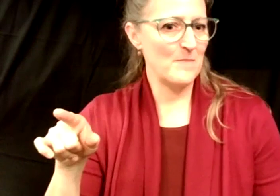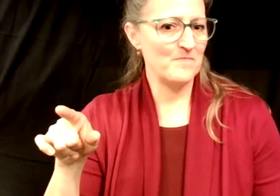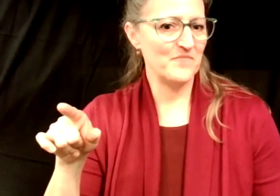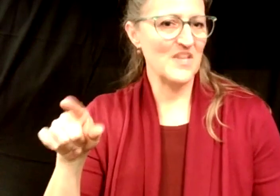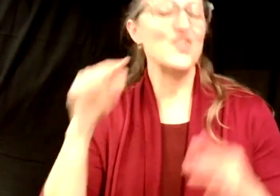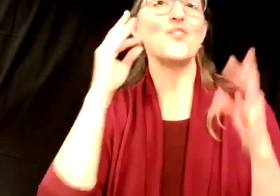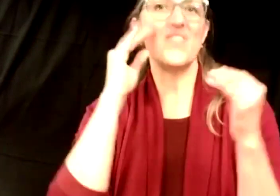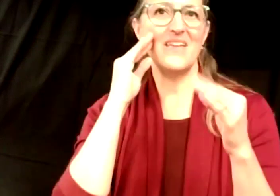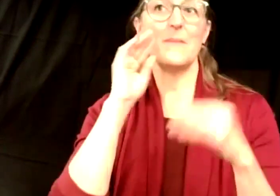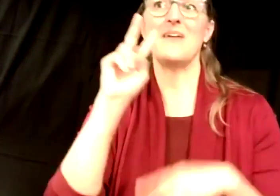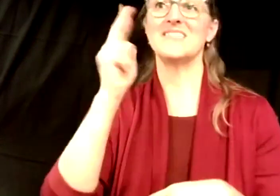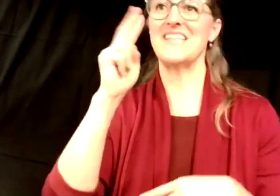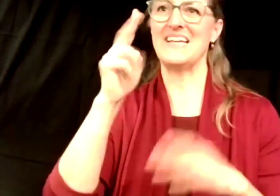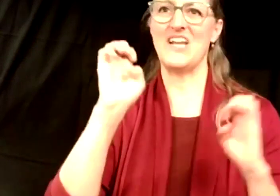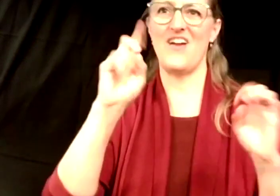and college.